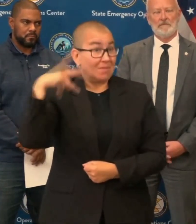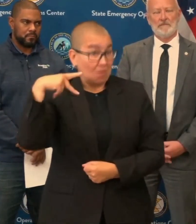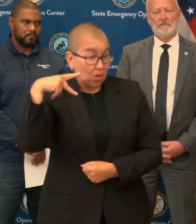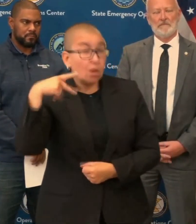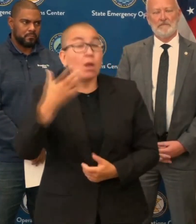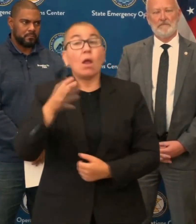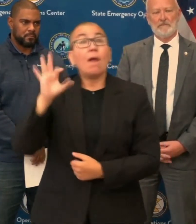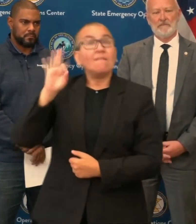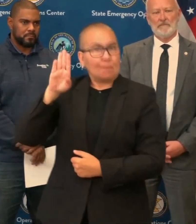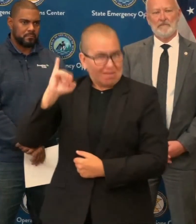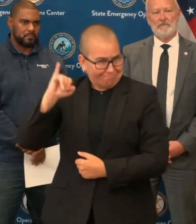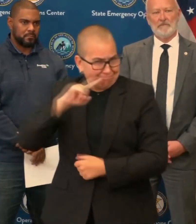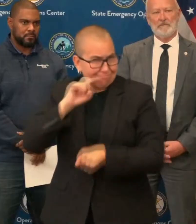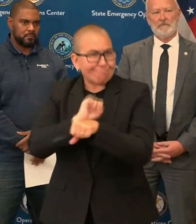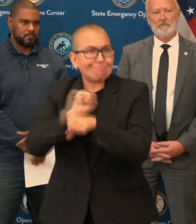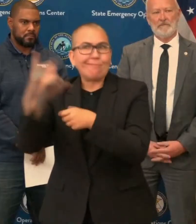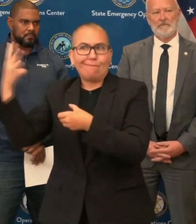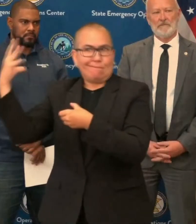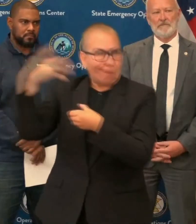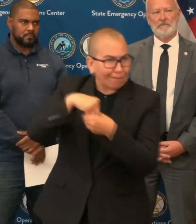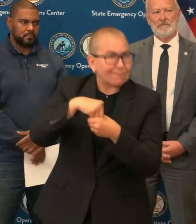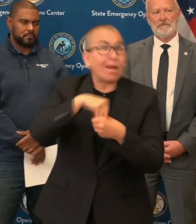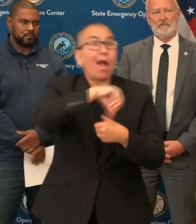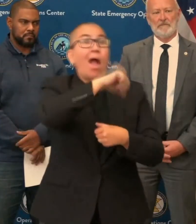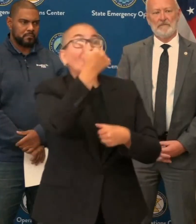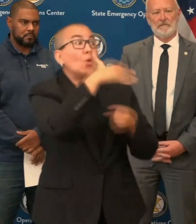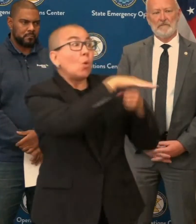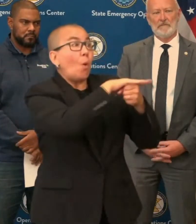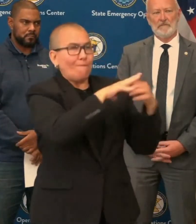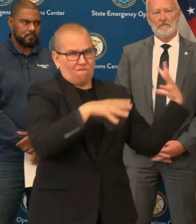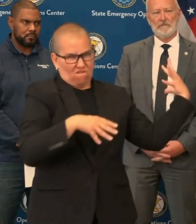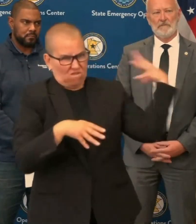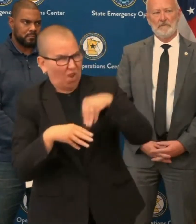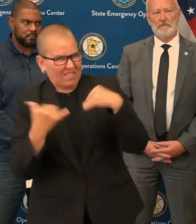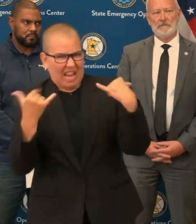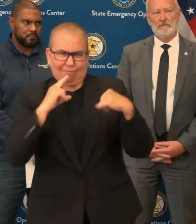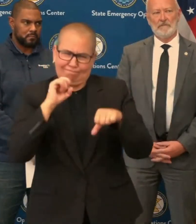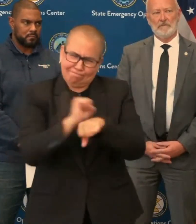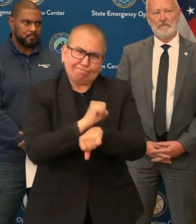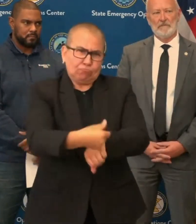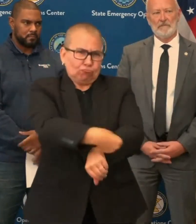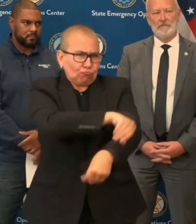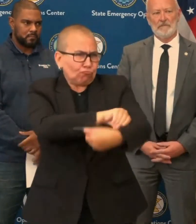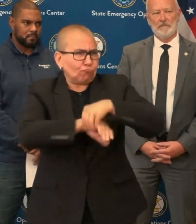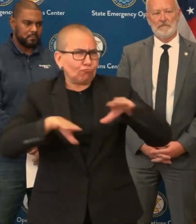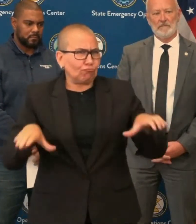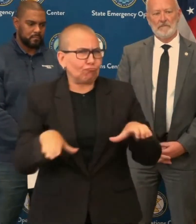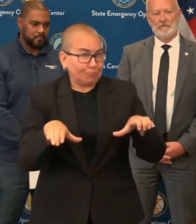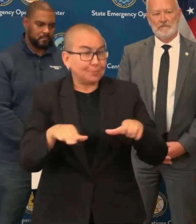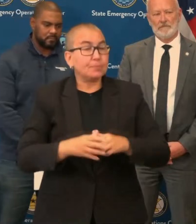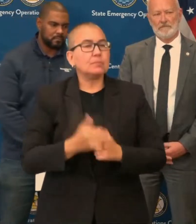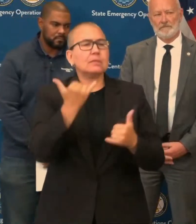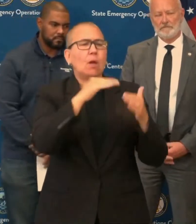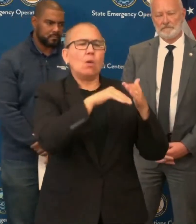partners working to try to locate this individual. And with that, I will turn it over to the mayor, and we'll answer questions at the